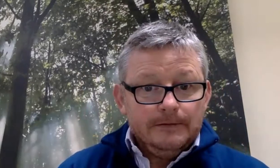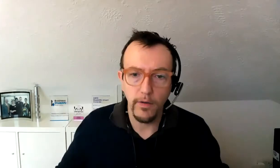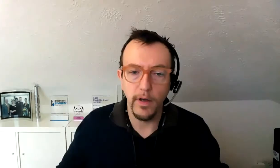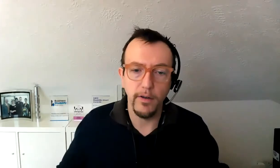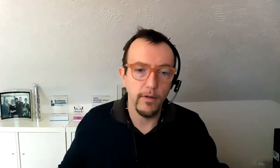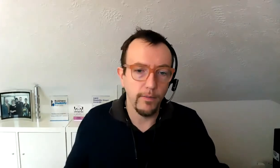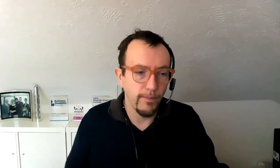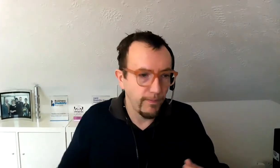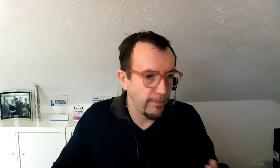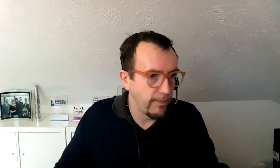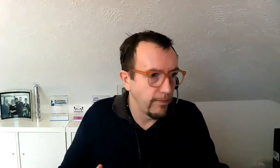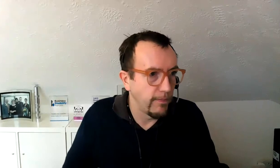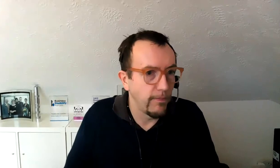Excellent.